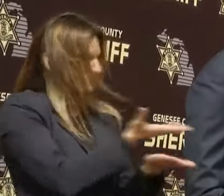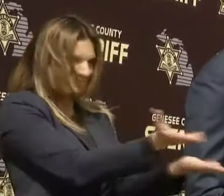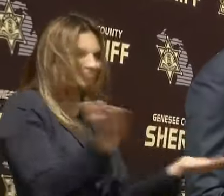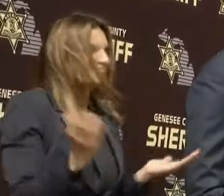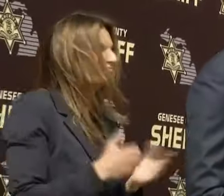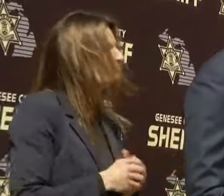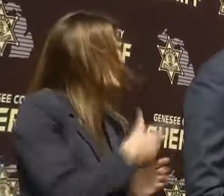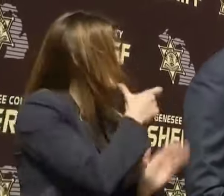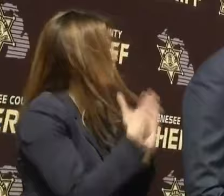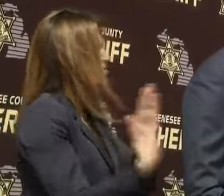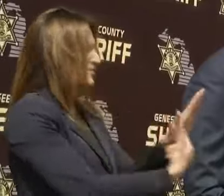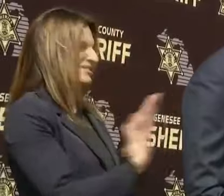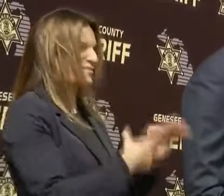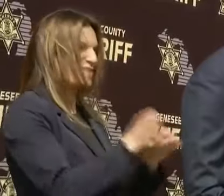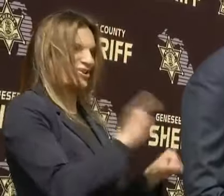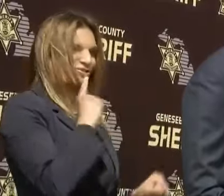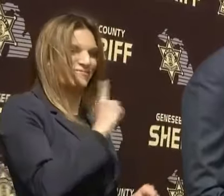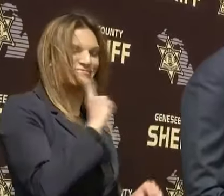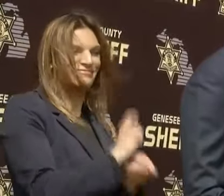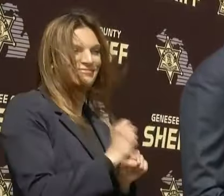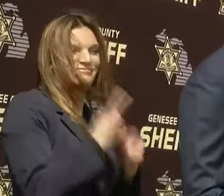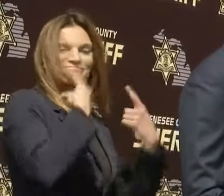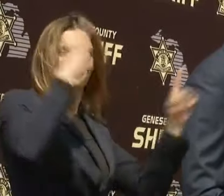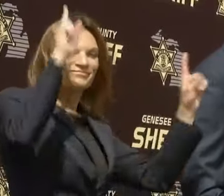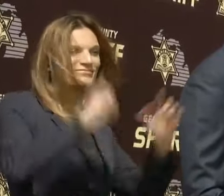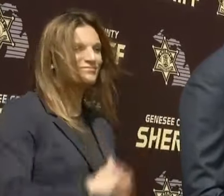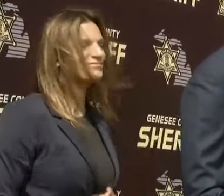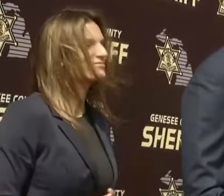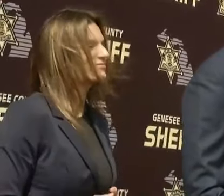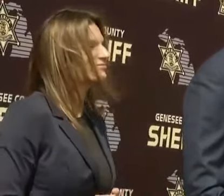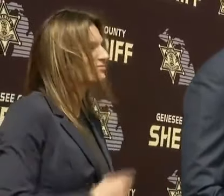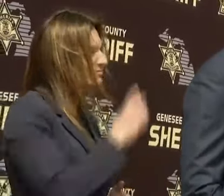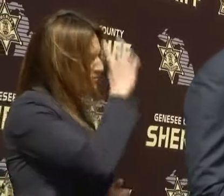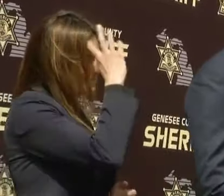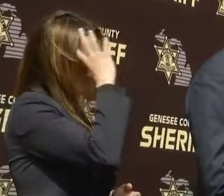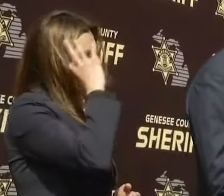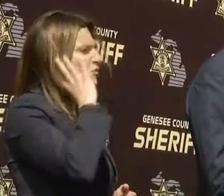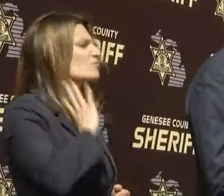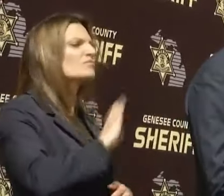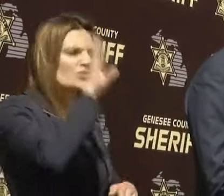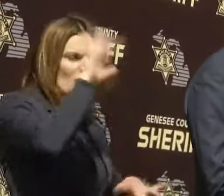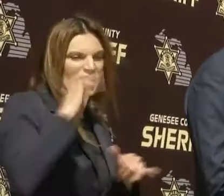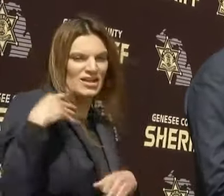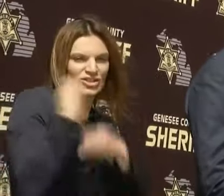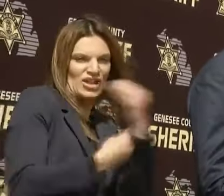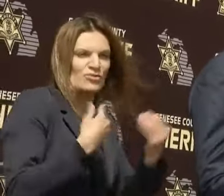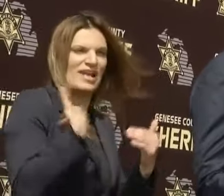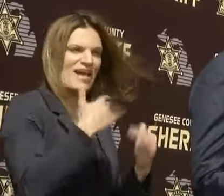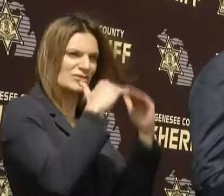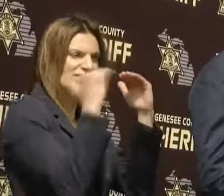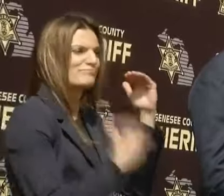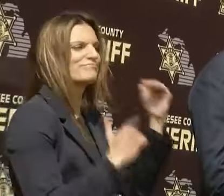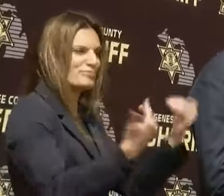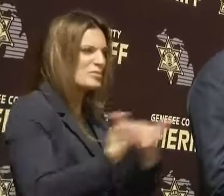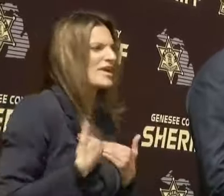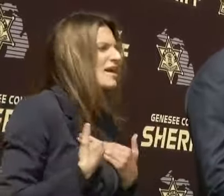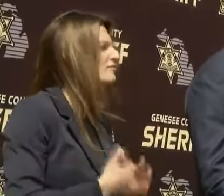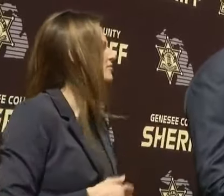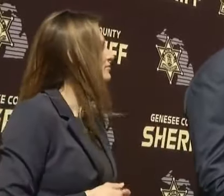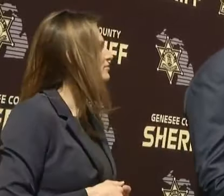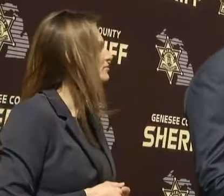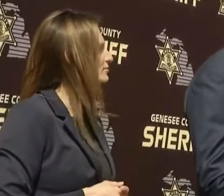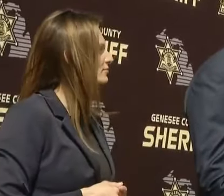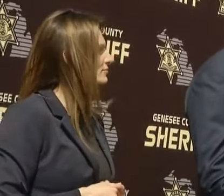here represented to make sure this can be real. We know that generations of disparities have stood between people